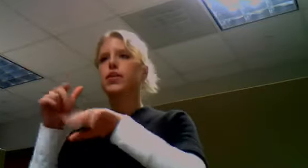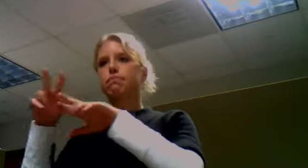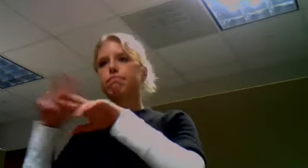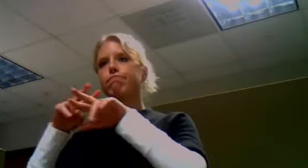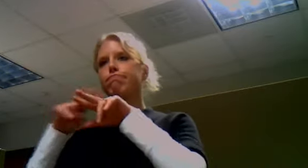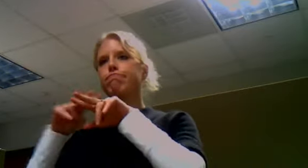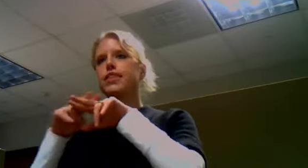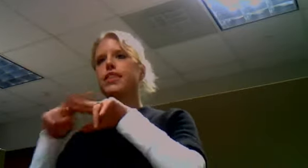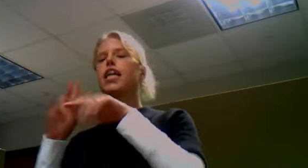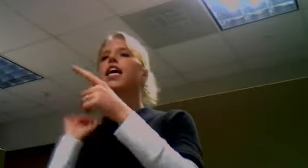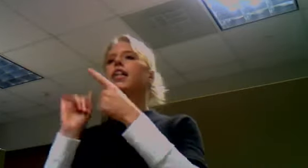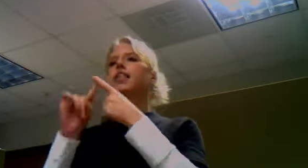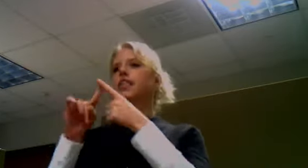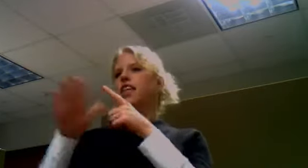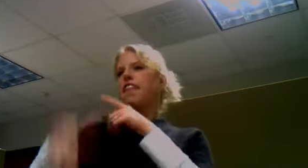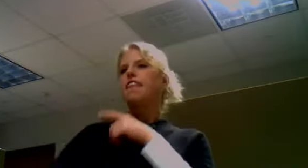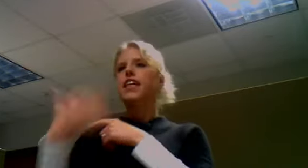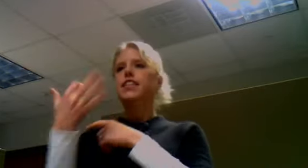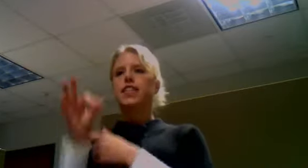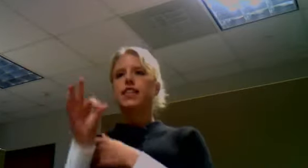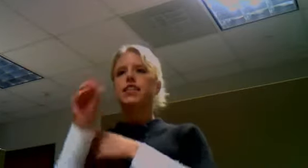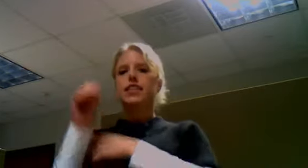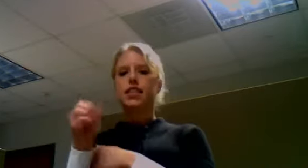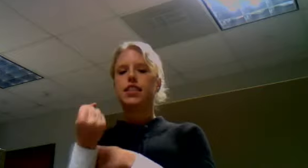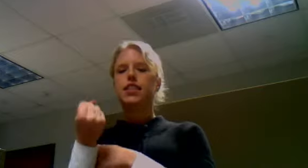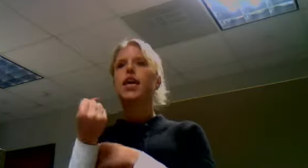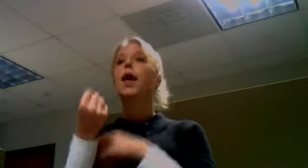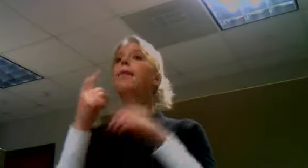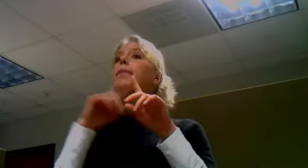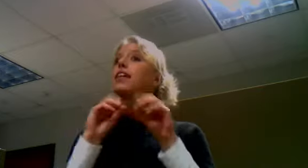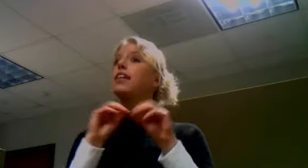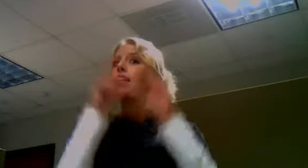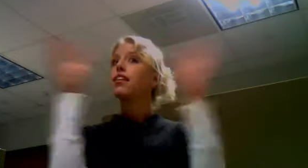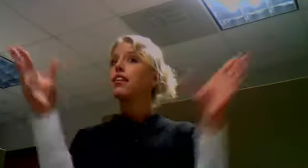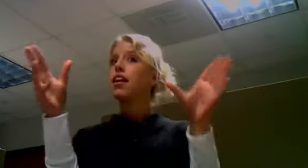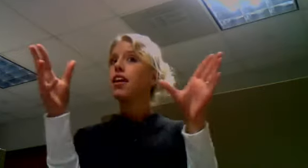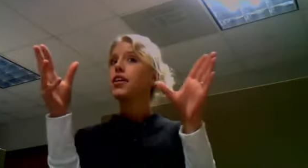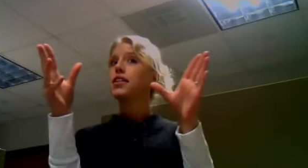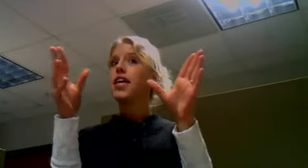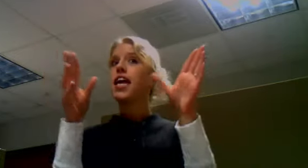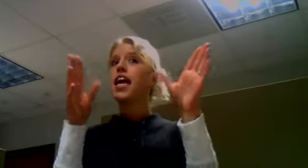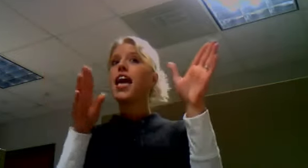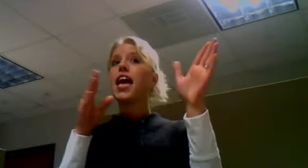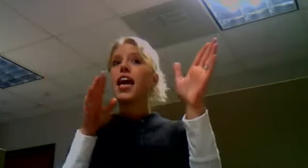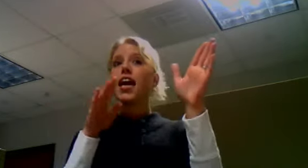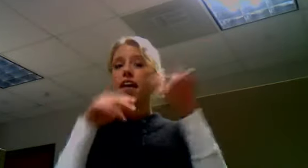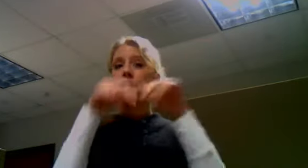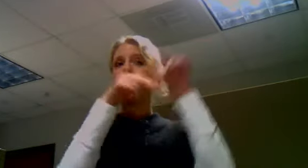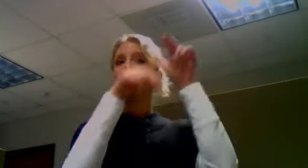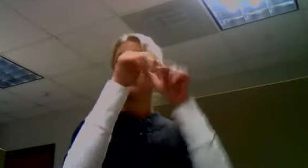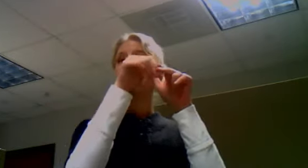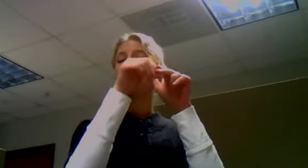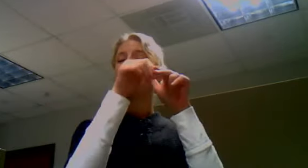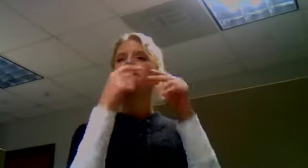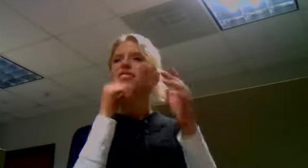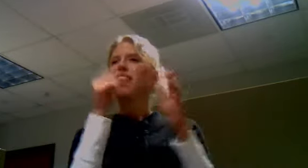late 1990s. So clearly, infrastructure doesn't explain why China did better before the late